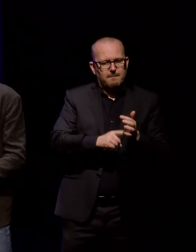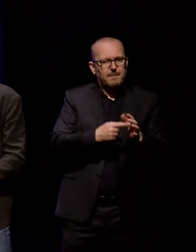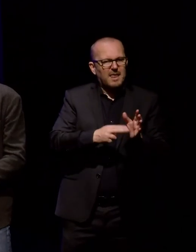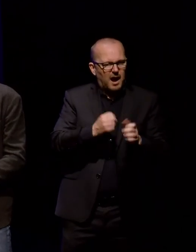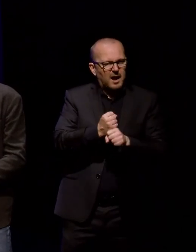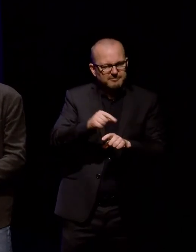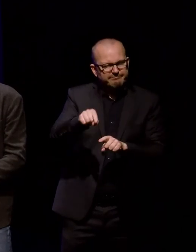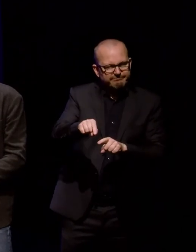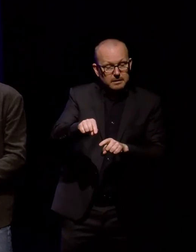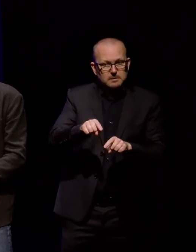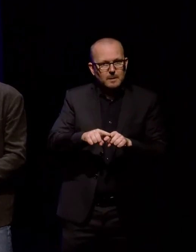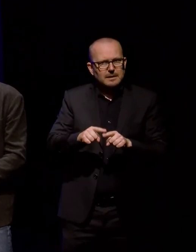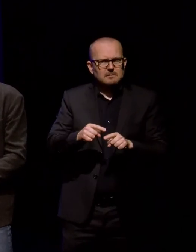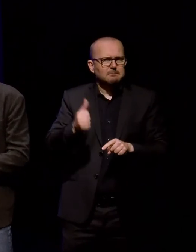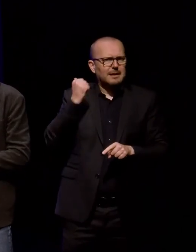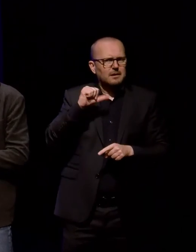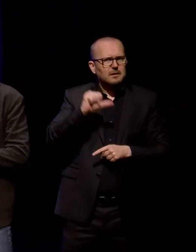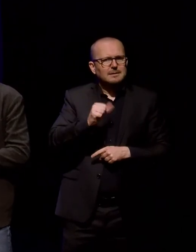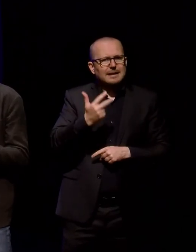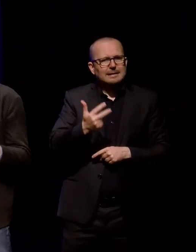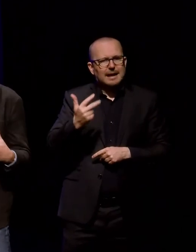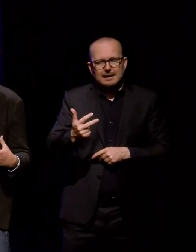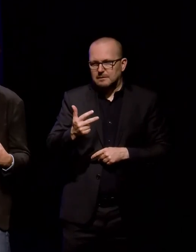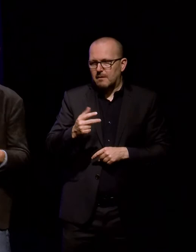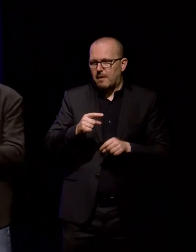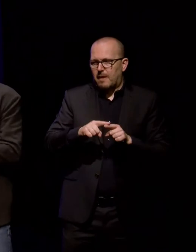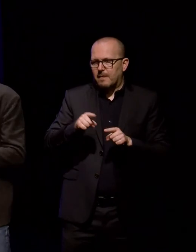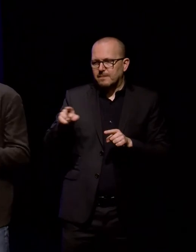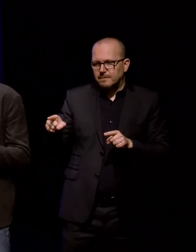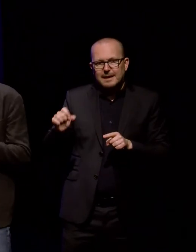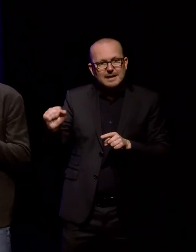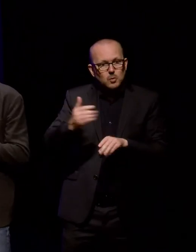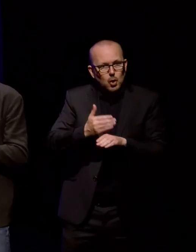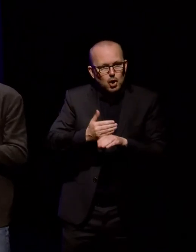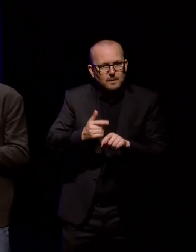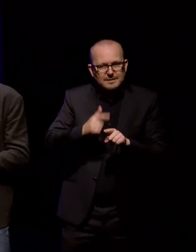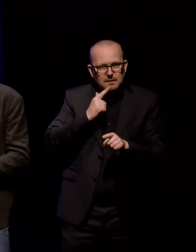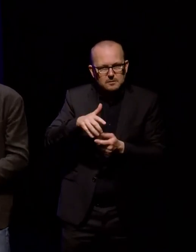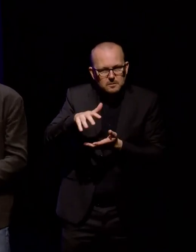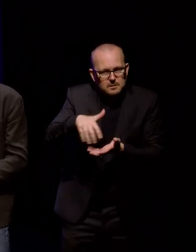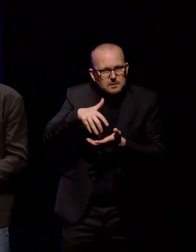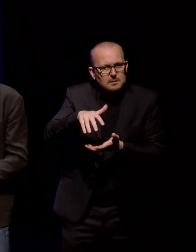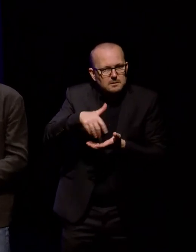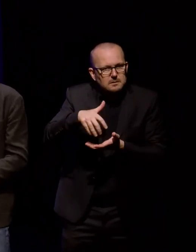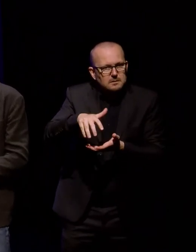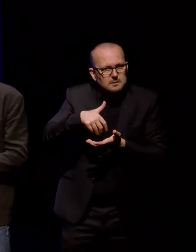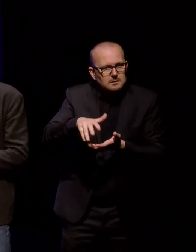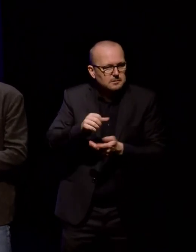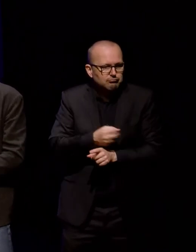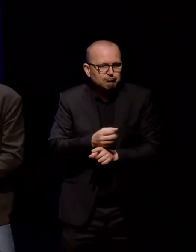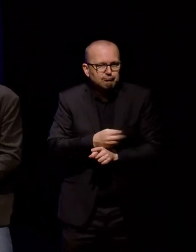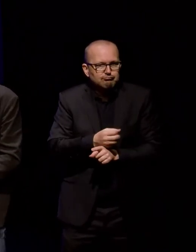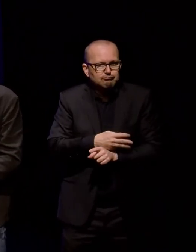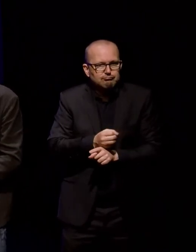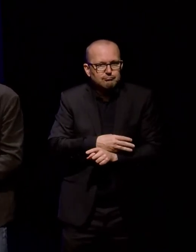collect works in 88, and Balung did start to be collected in different organizations from 83. So he was quite